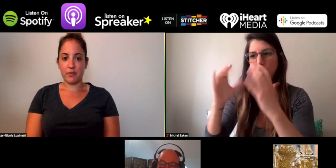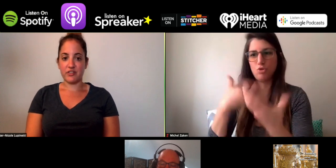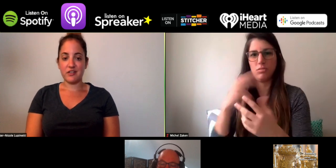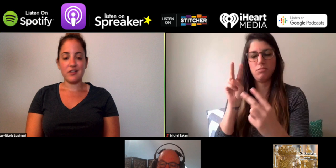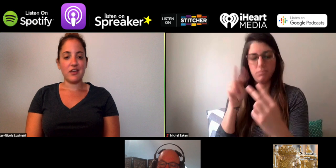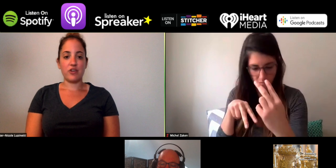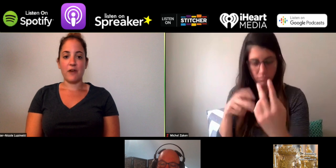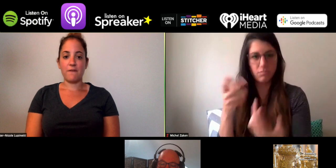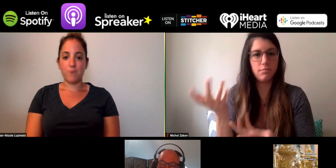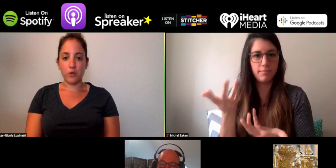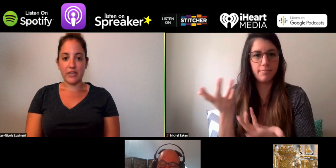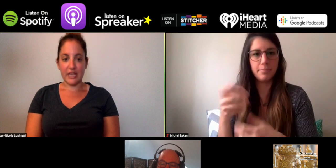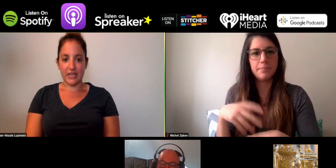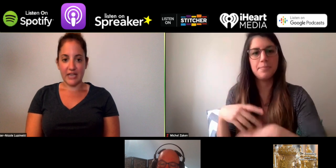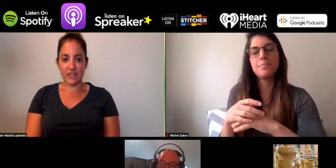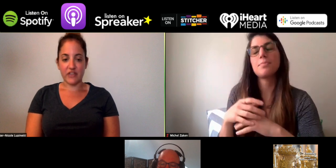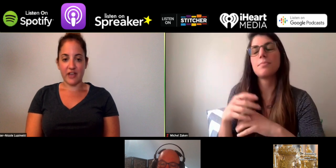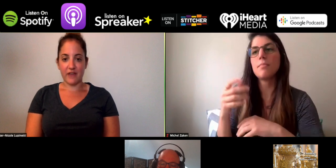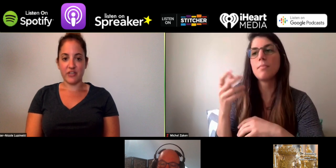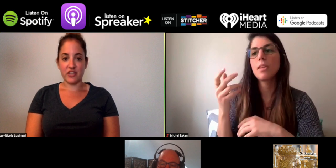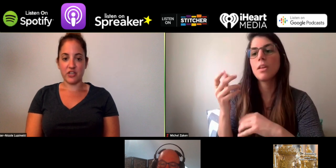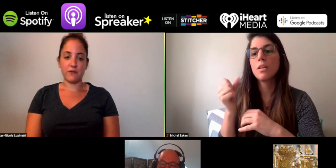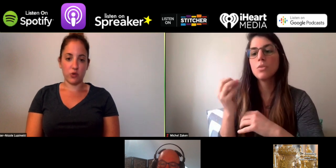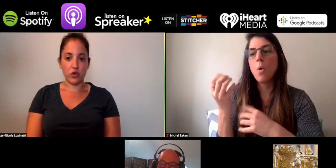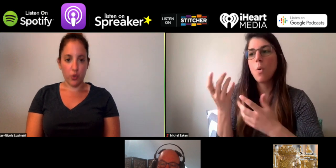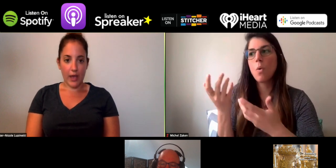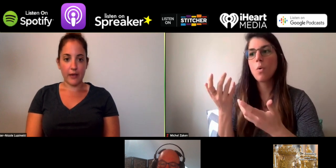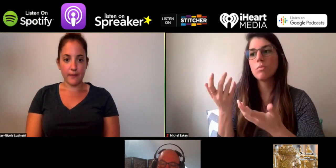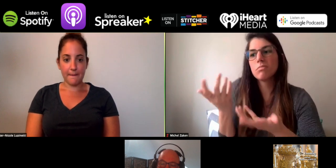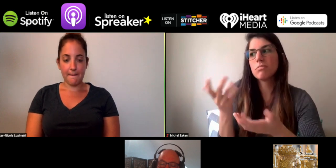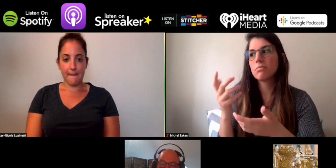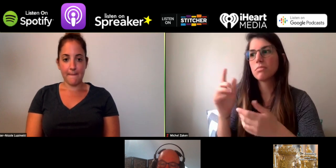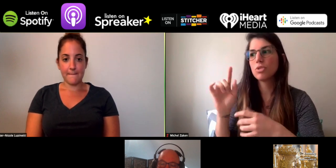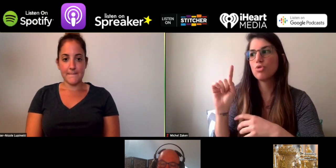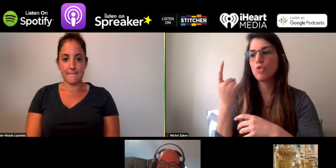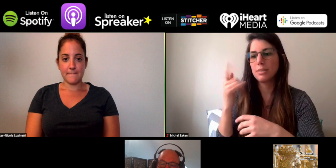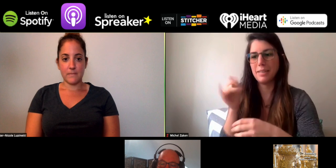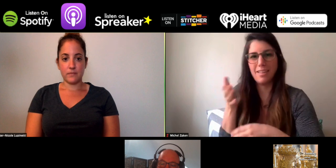to that person and you're not fully engaged in that conversation if you were to look away.